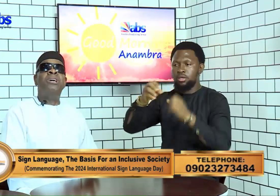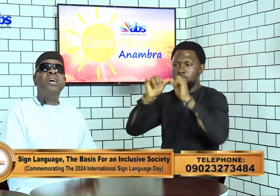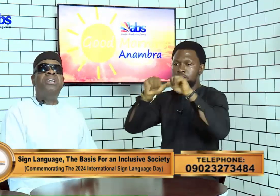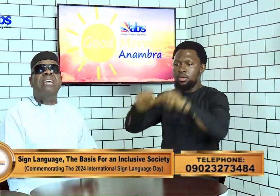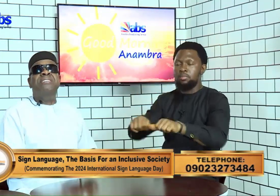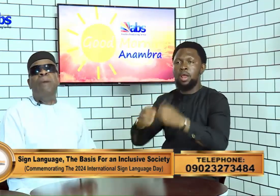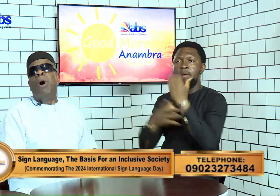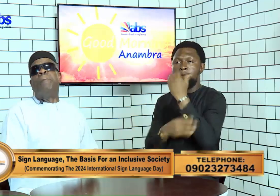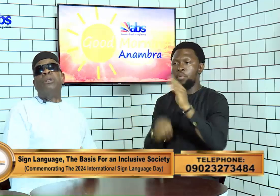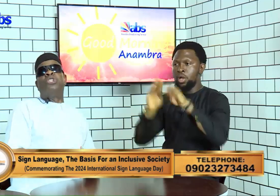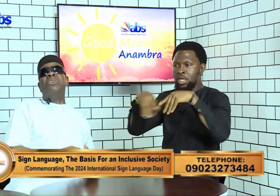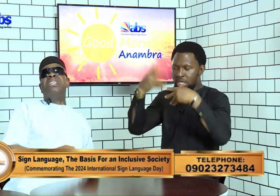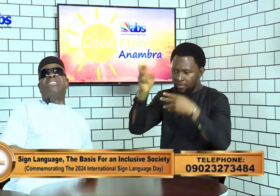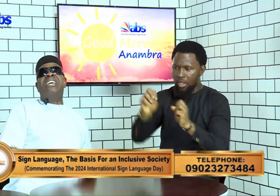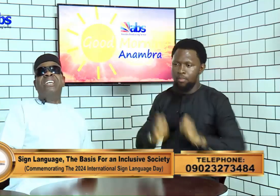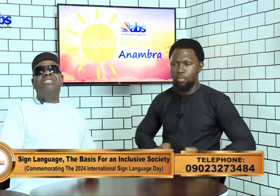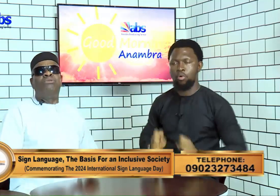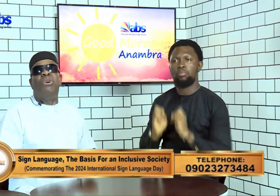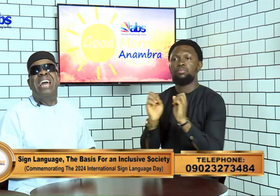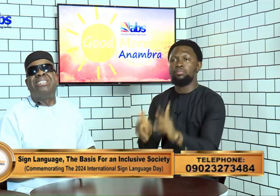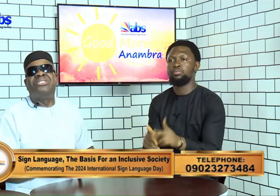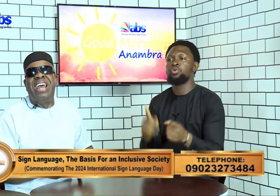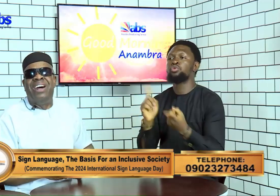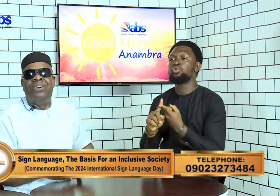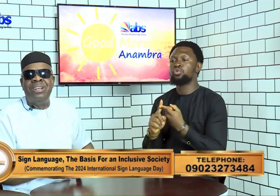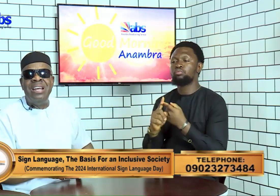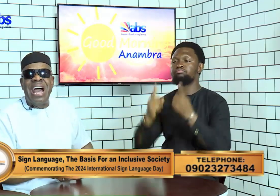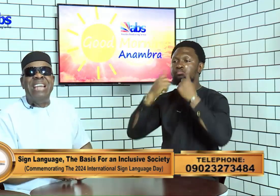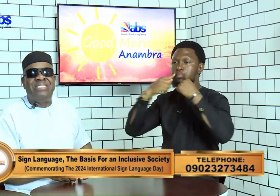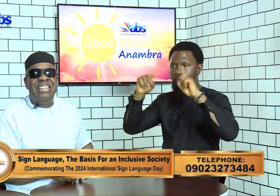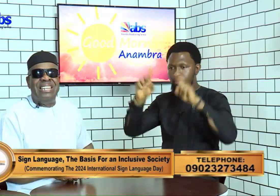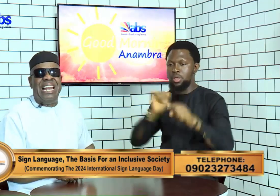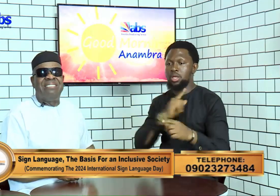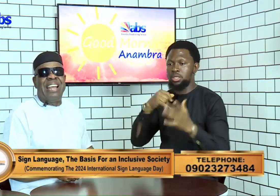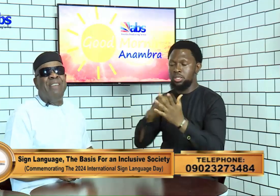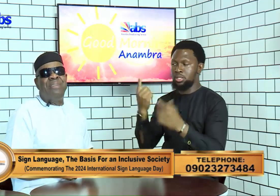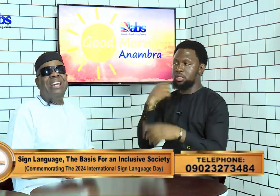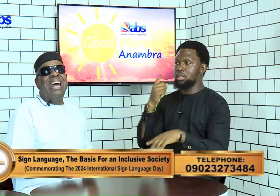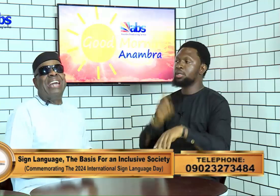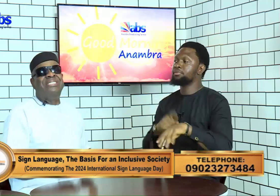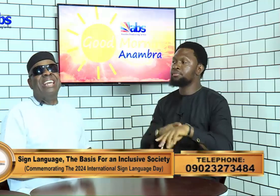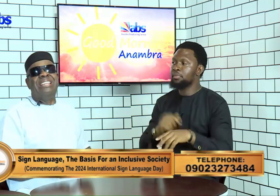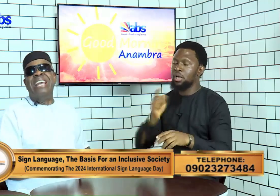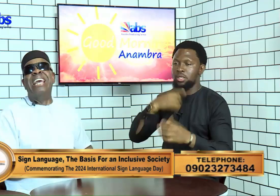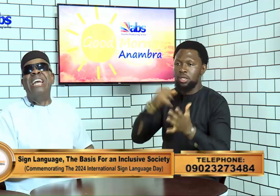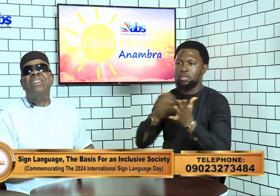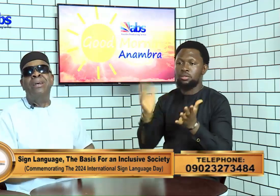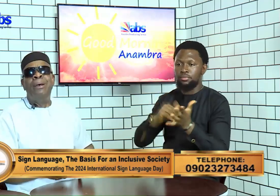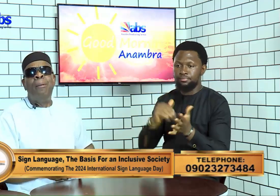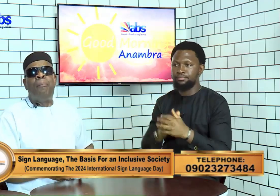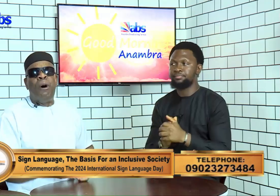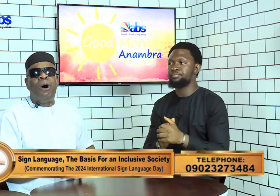poor. Give them opportunity to excel. I said it the last time, I say it